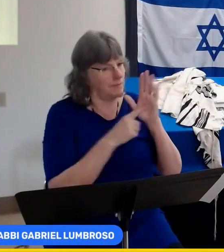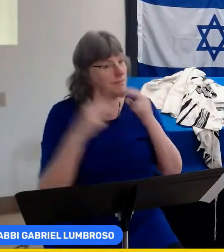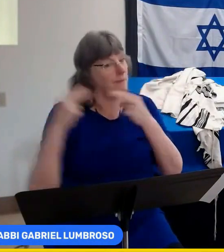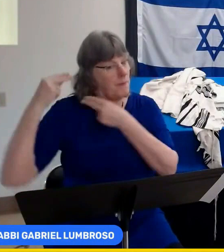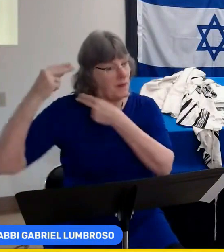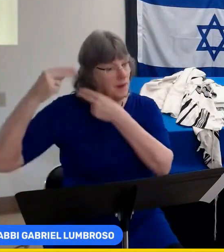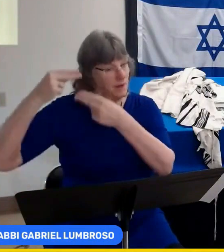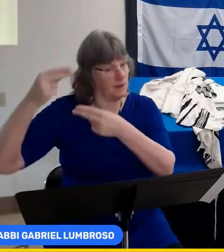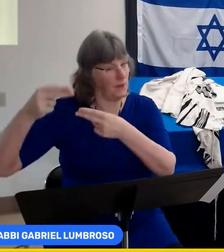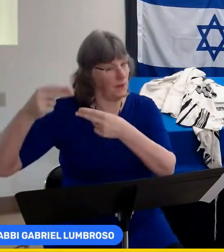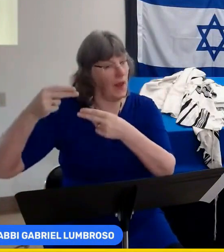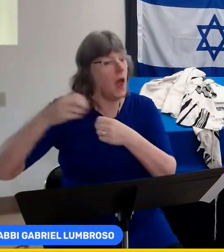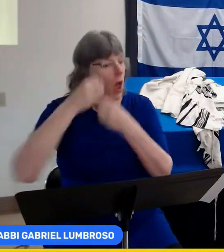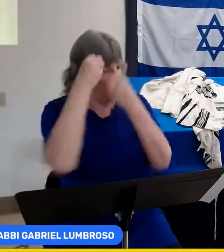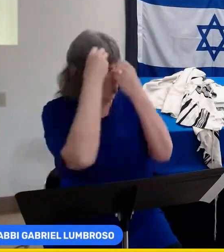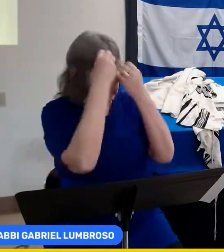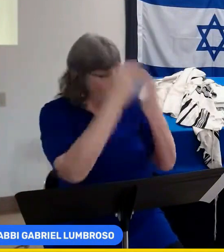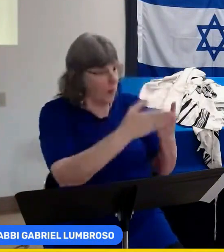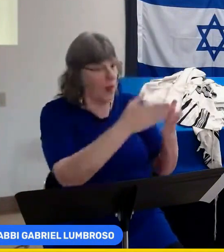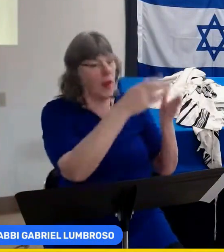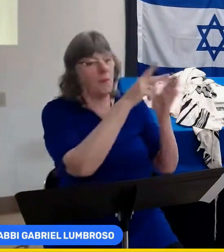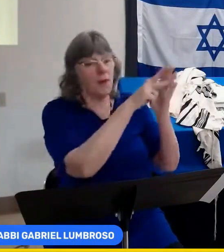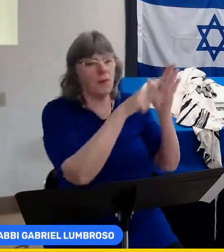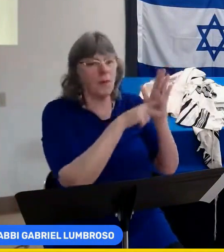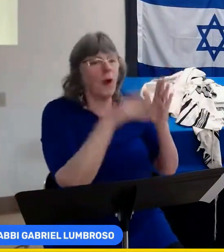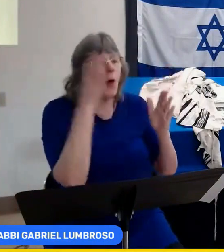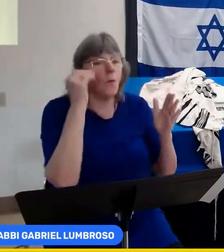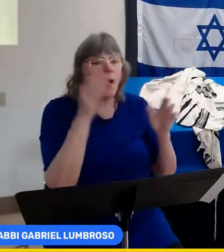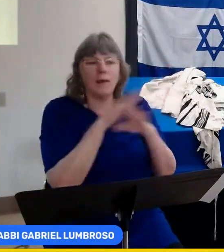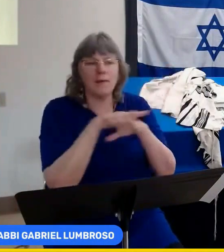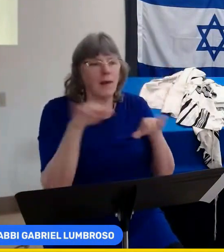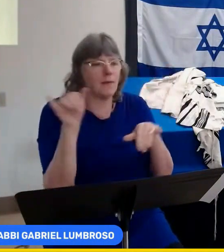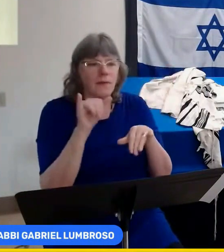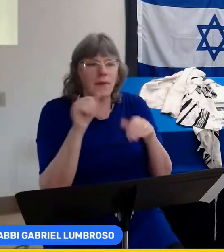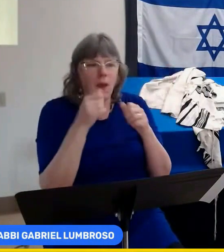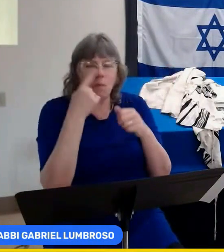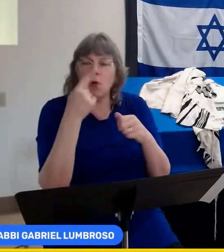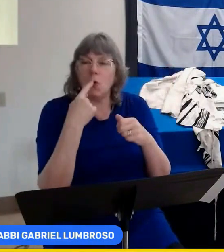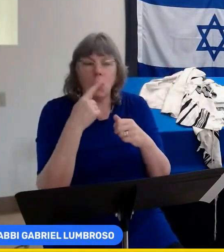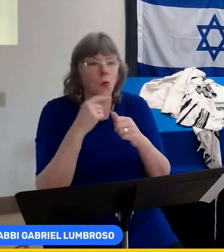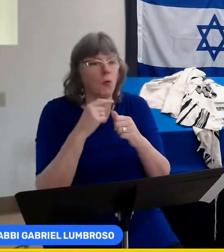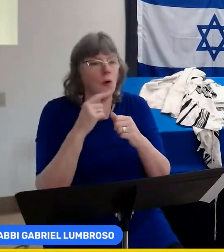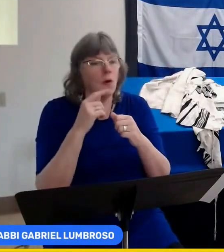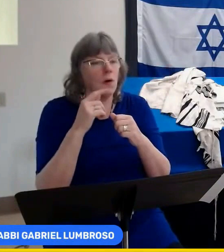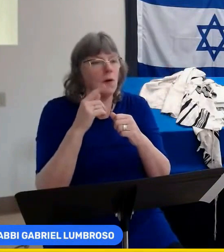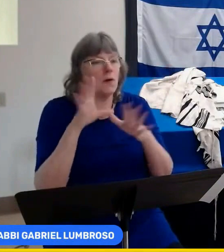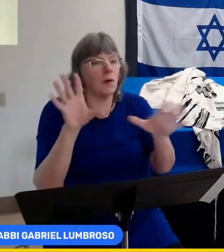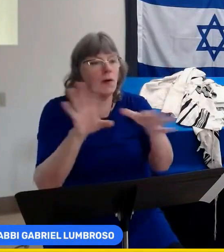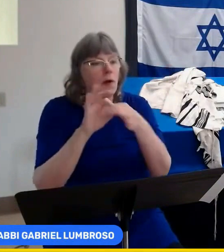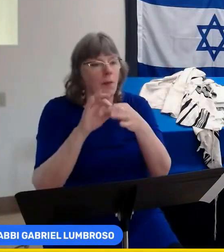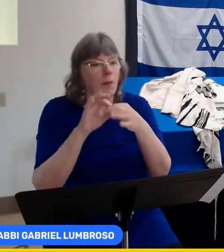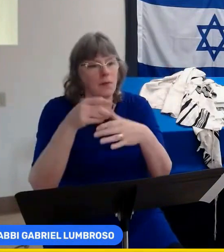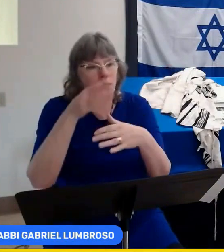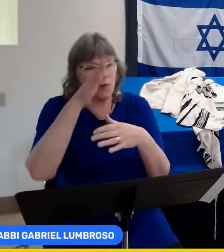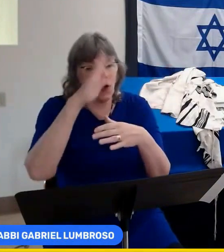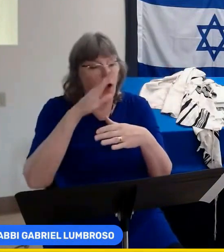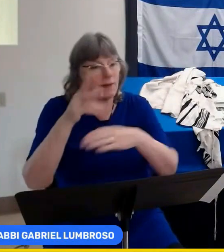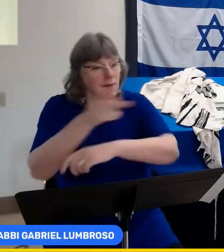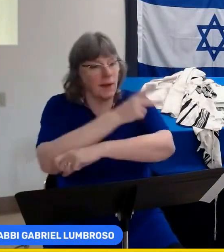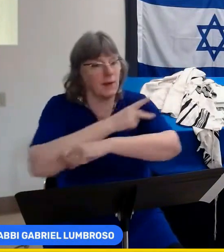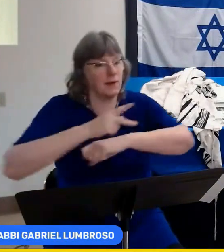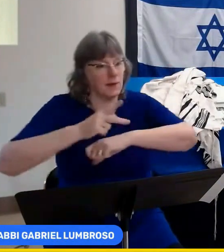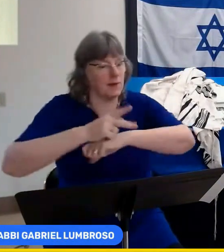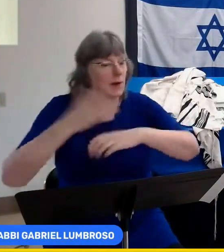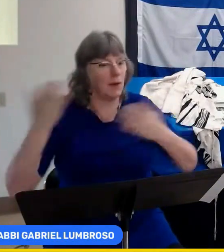swear obedience to its principles, why wouldn't it be the same for the people who come to the kingdom of God? Why wouldn't we need to